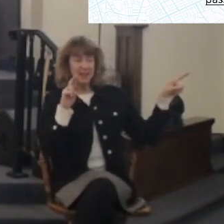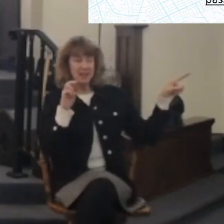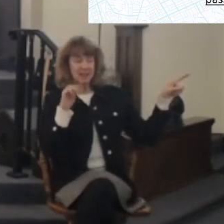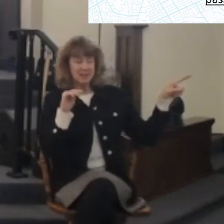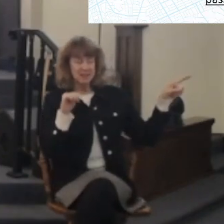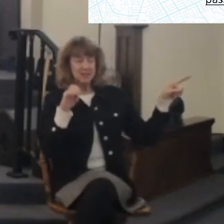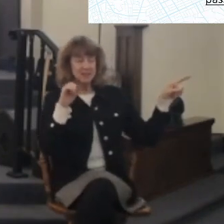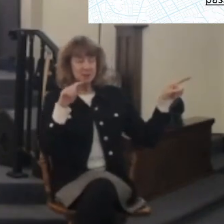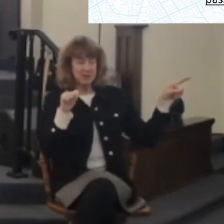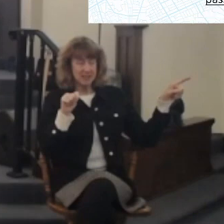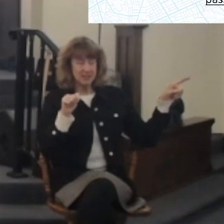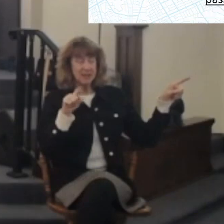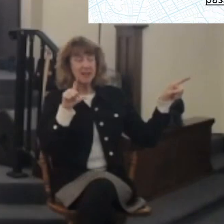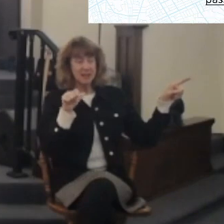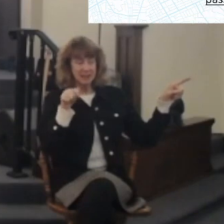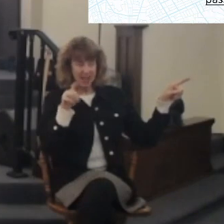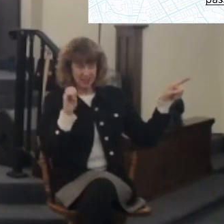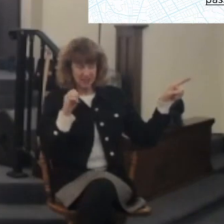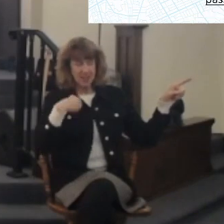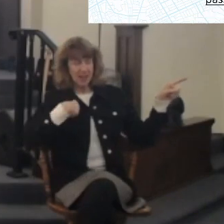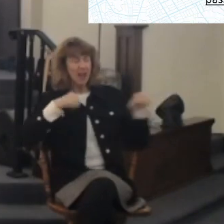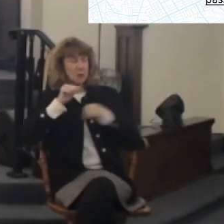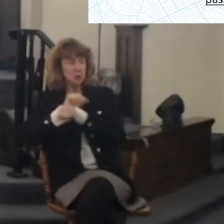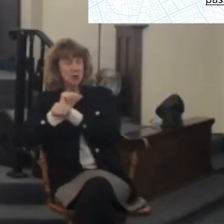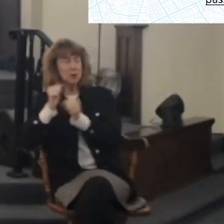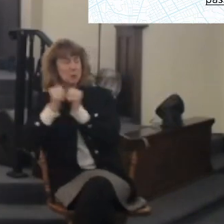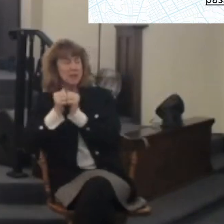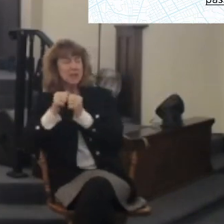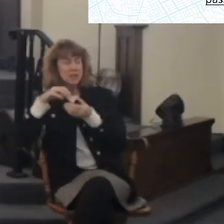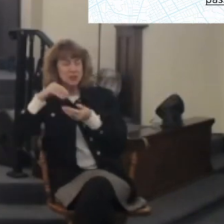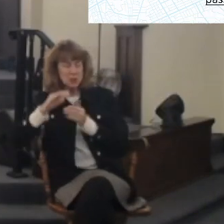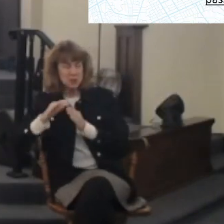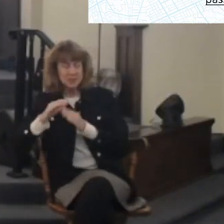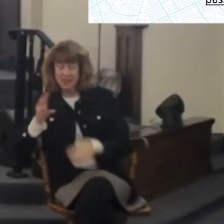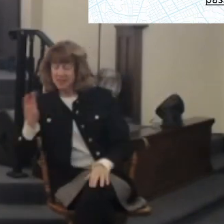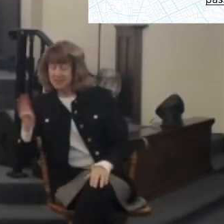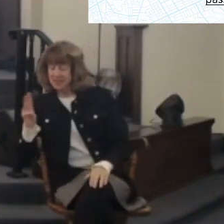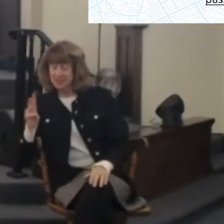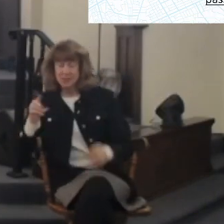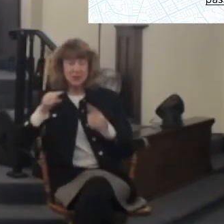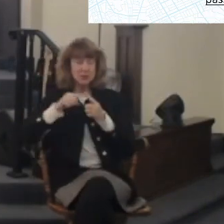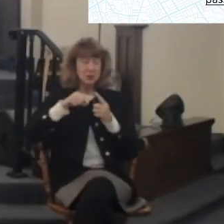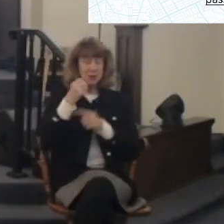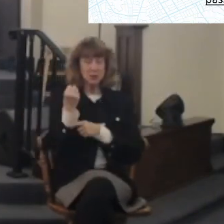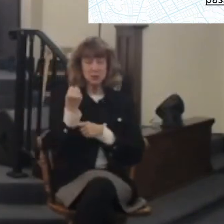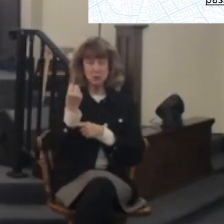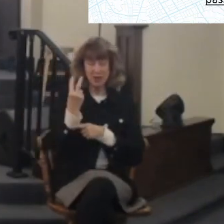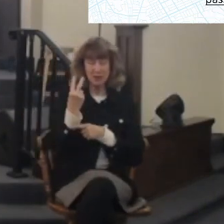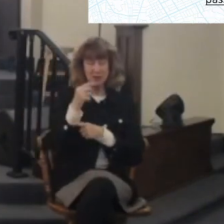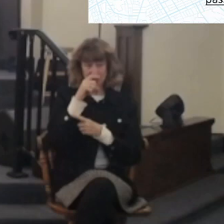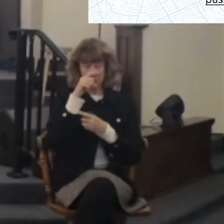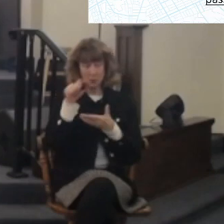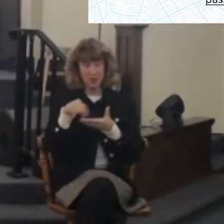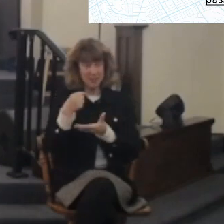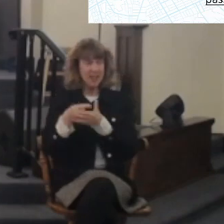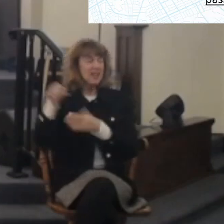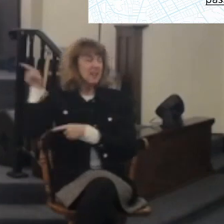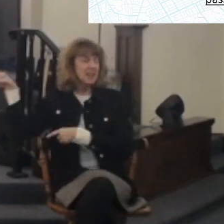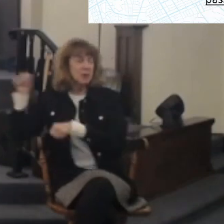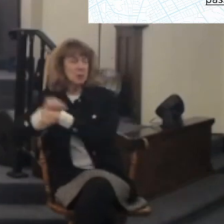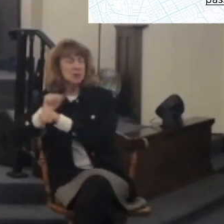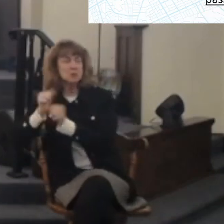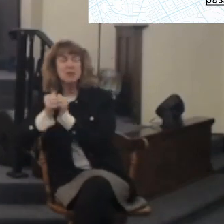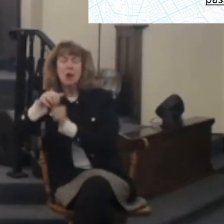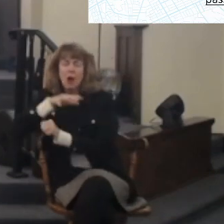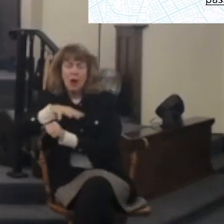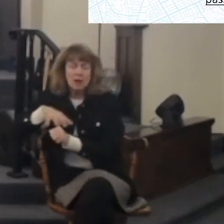Goal, which is an after-school program for students 6th through 12th grade. We have kids from all over the